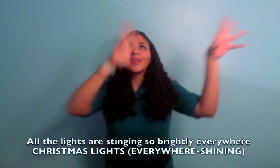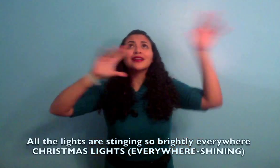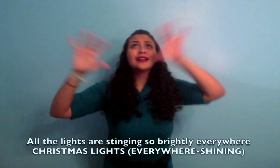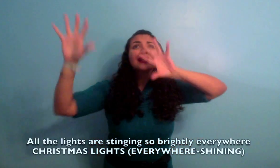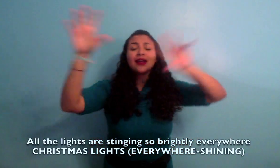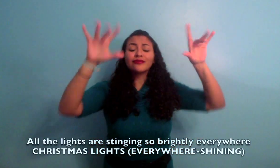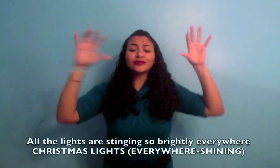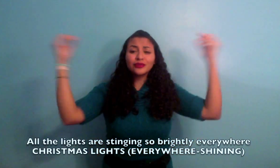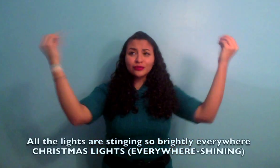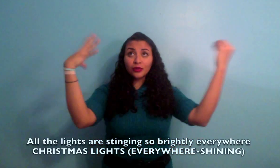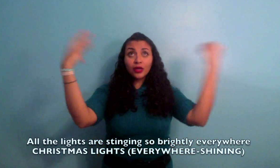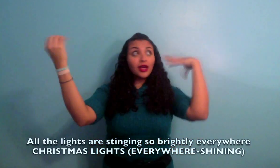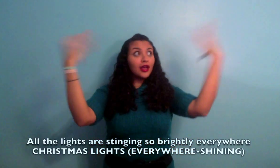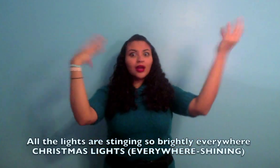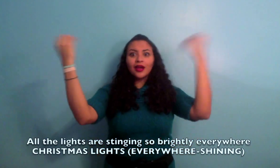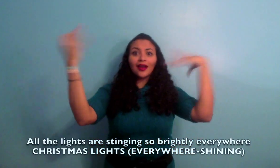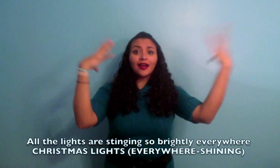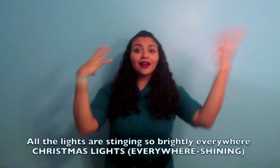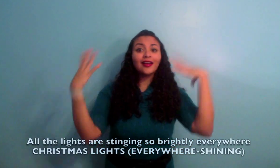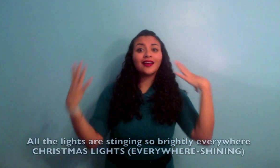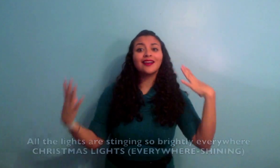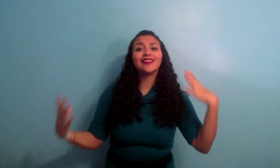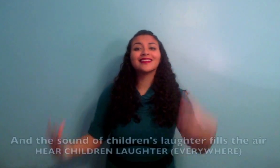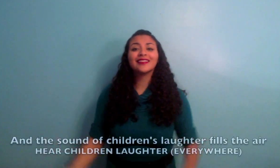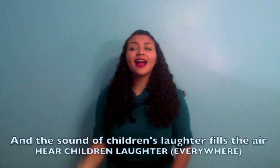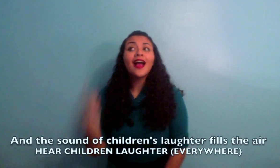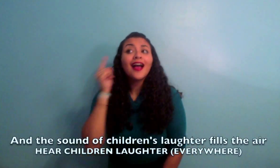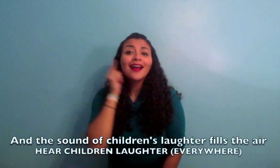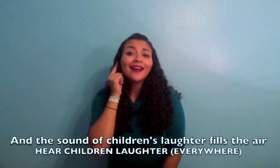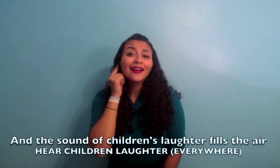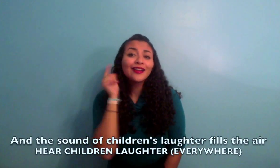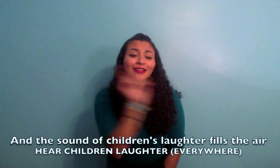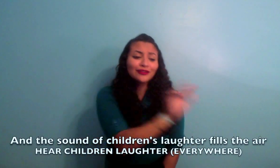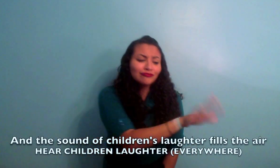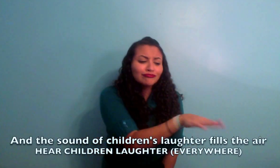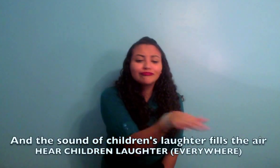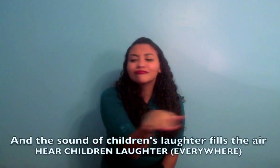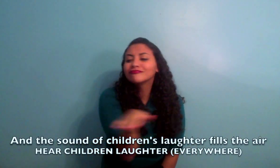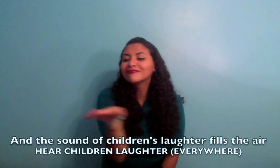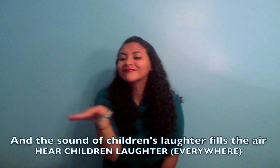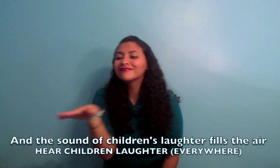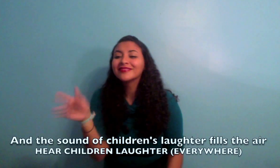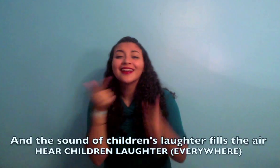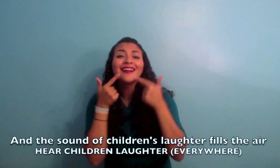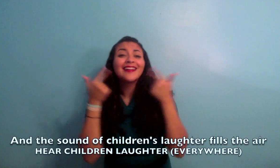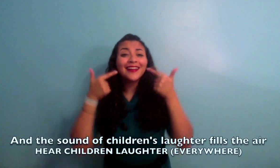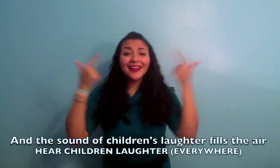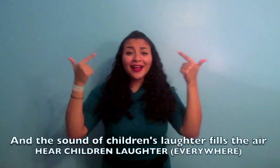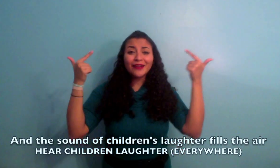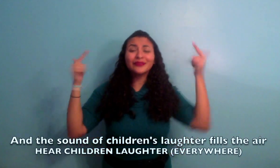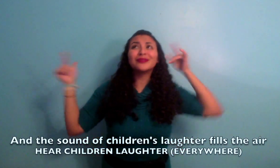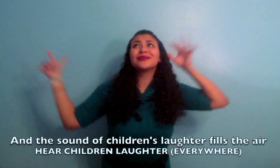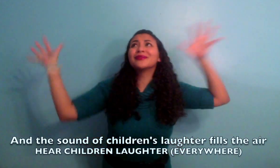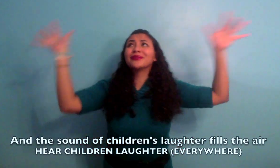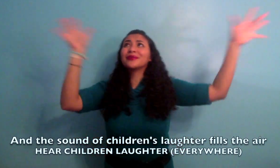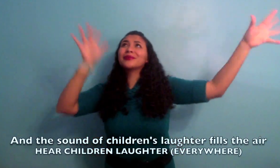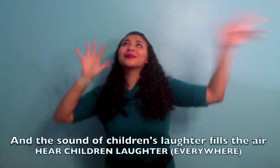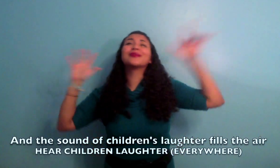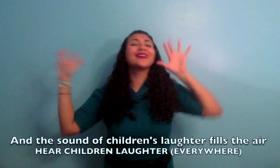every time And I saw the children The love that fills me Oh